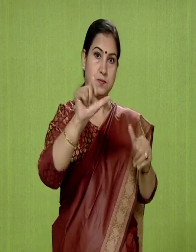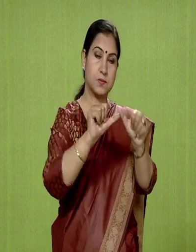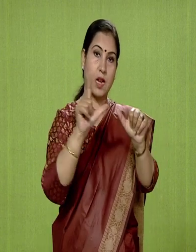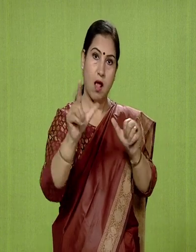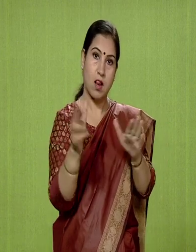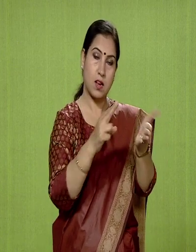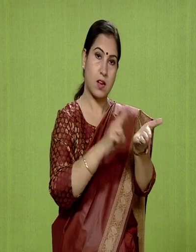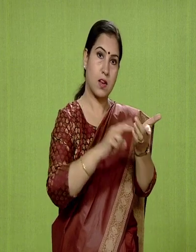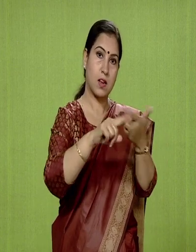and